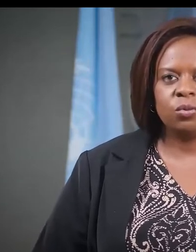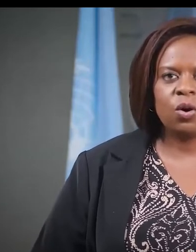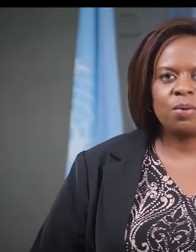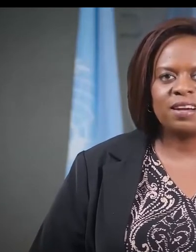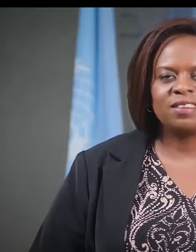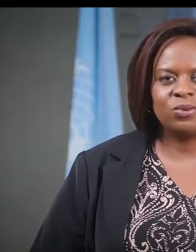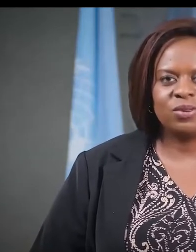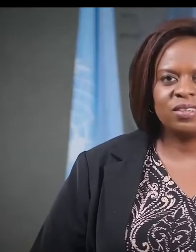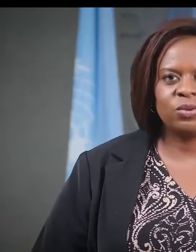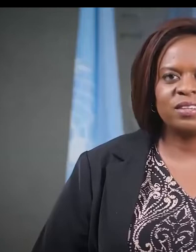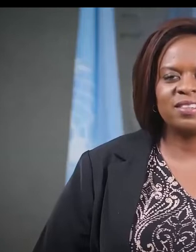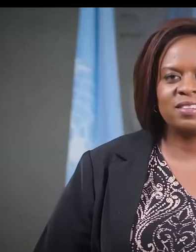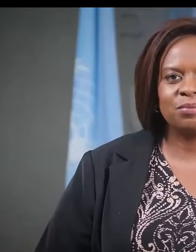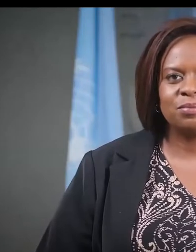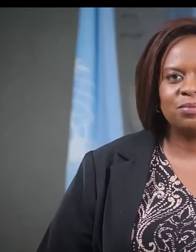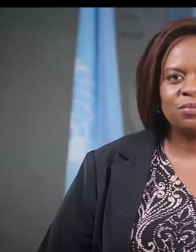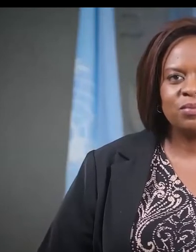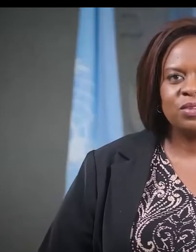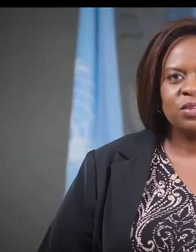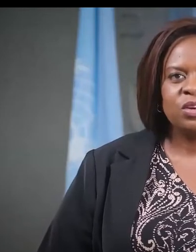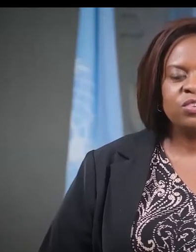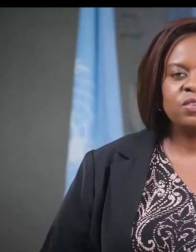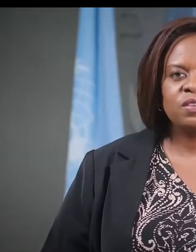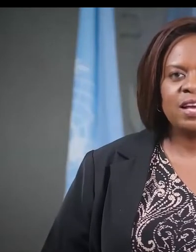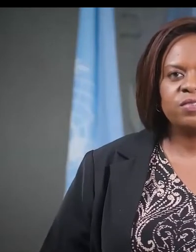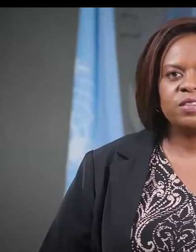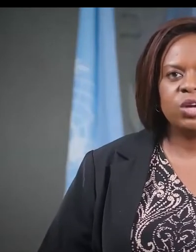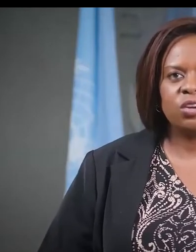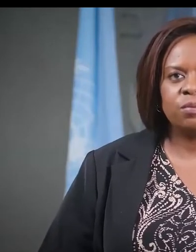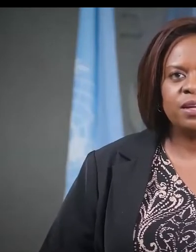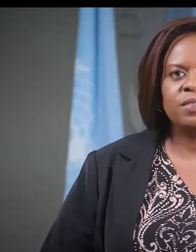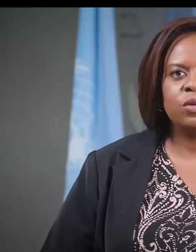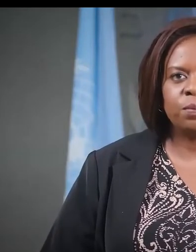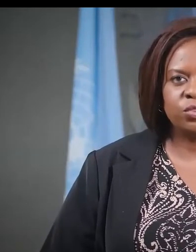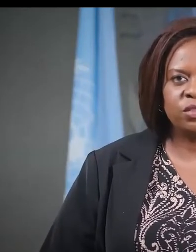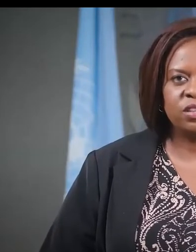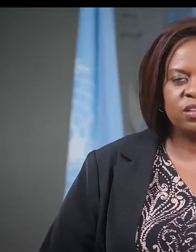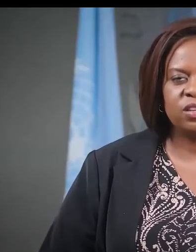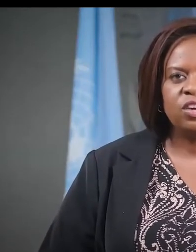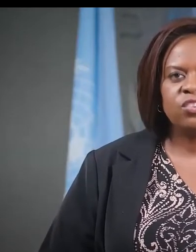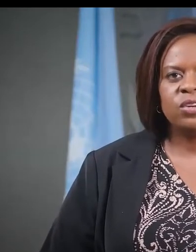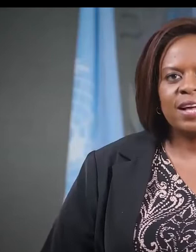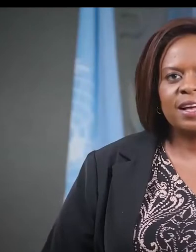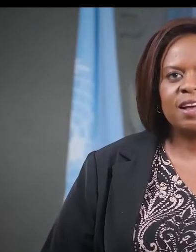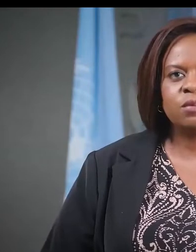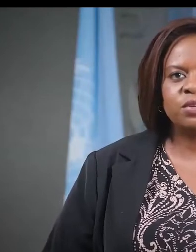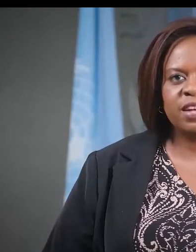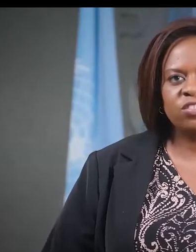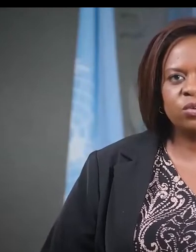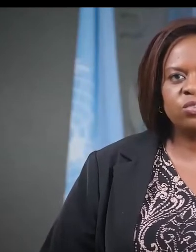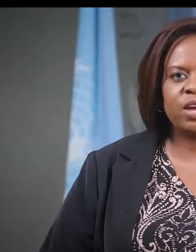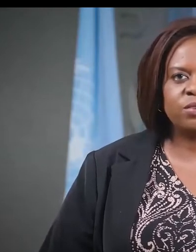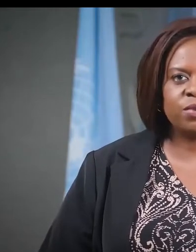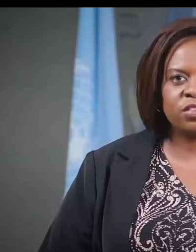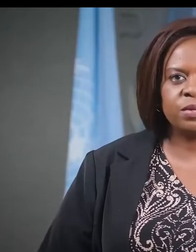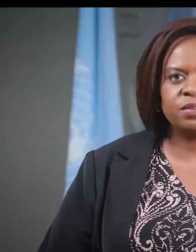and Global Compact local networks. Due to the size of its economy and the opportunities, Sri Lanka has the